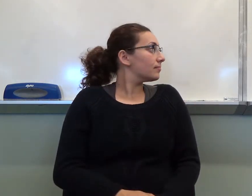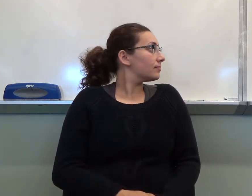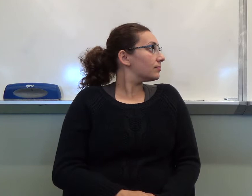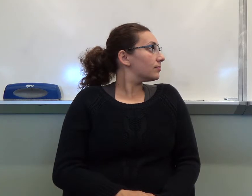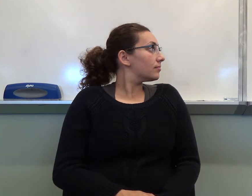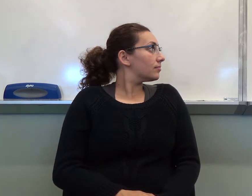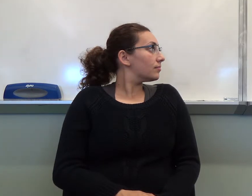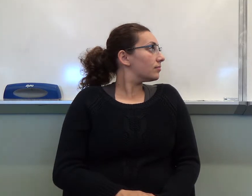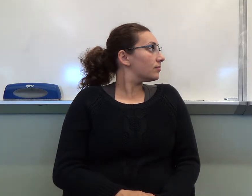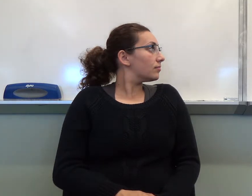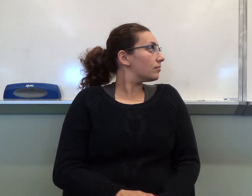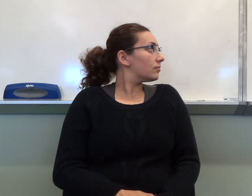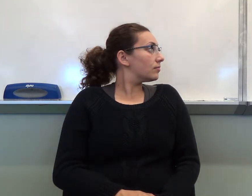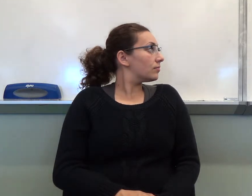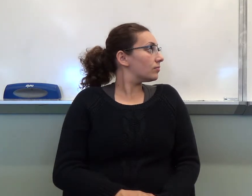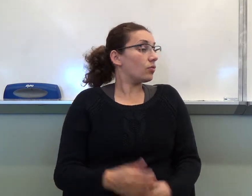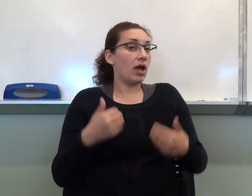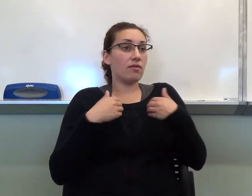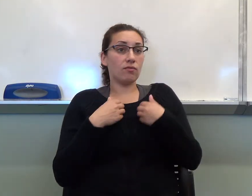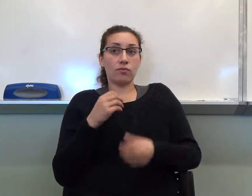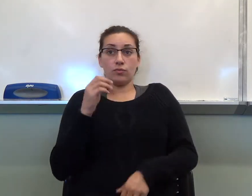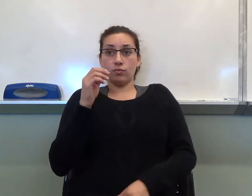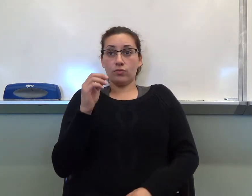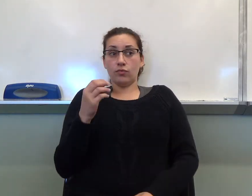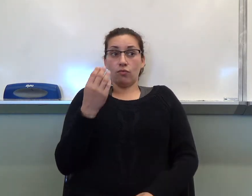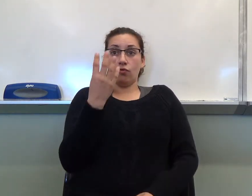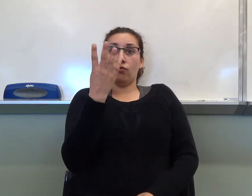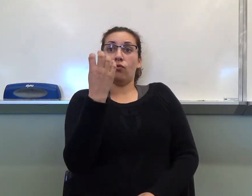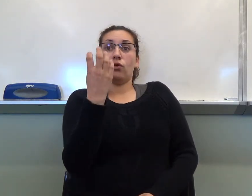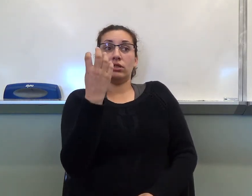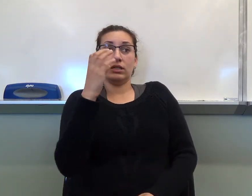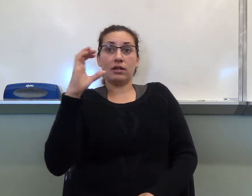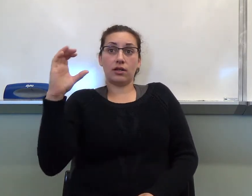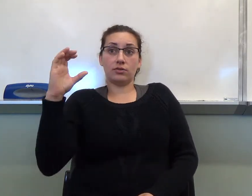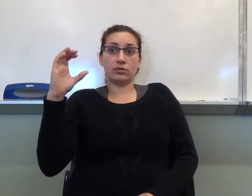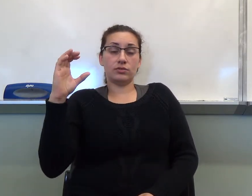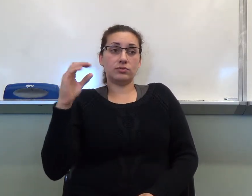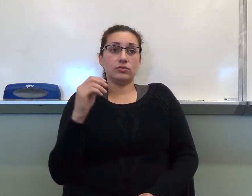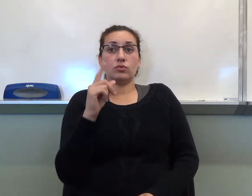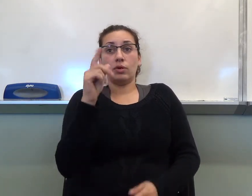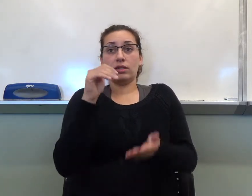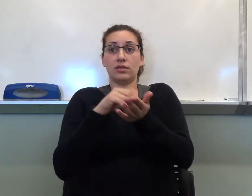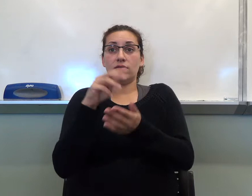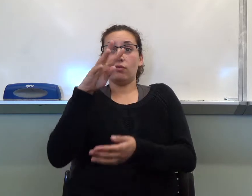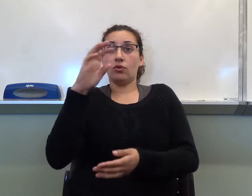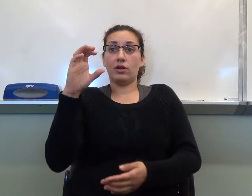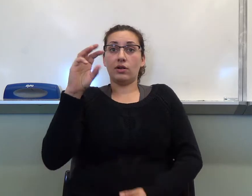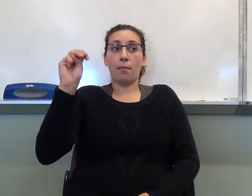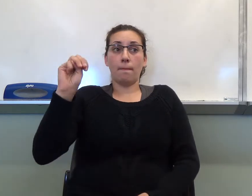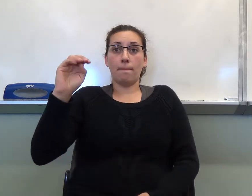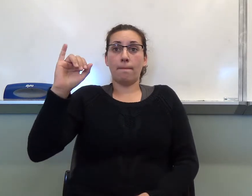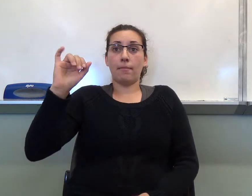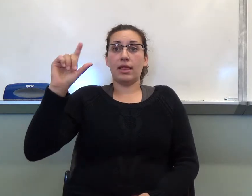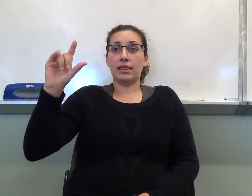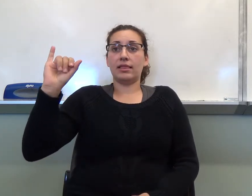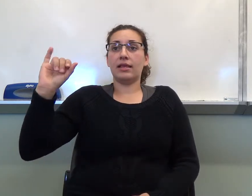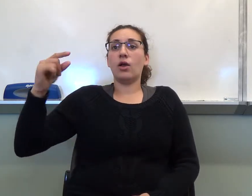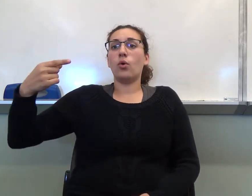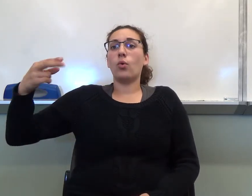Suppose we do 1,400 milligrams, and we want to know how many grams that is.